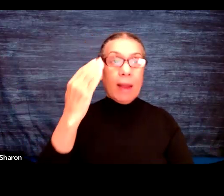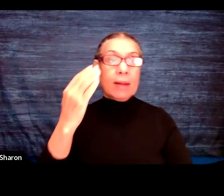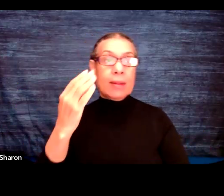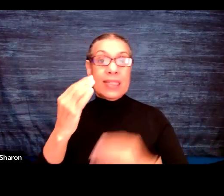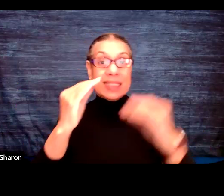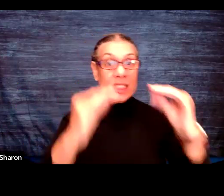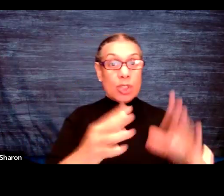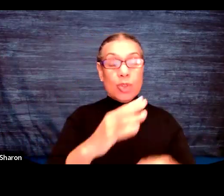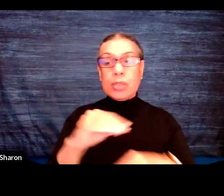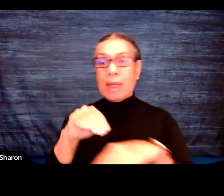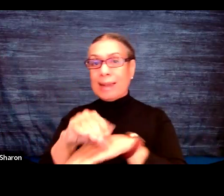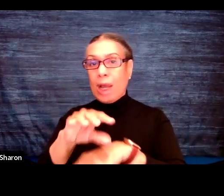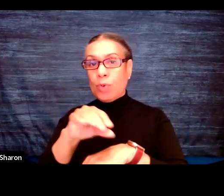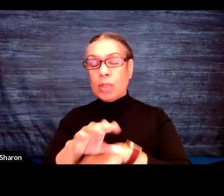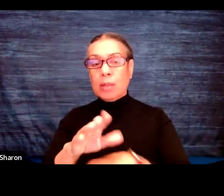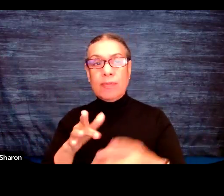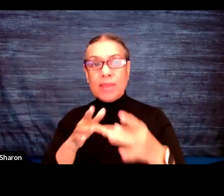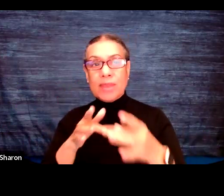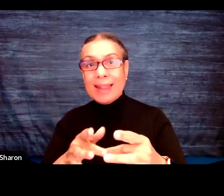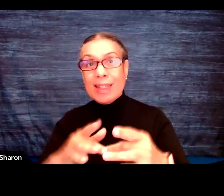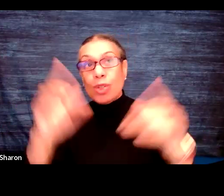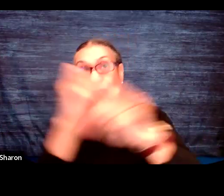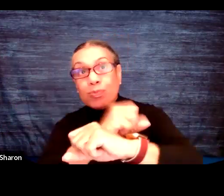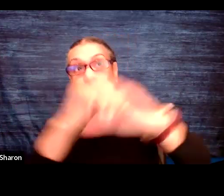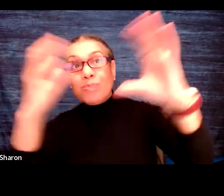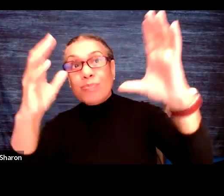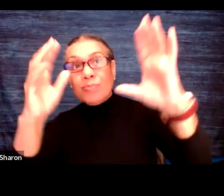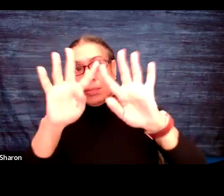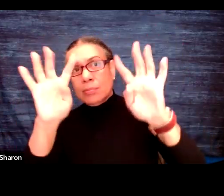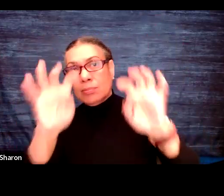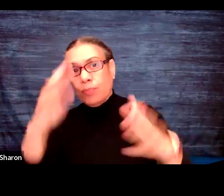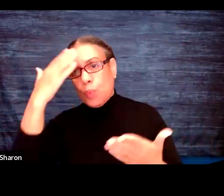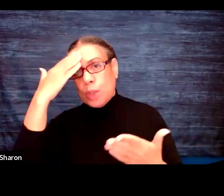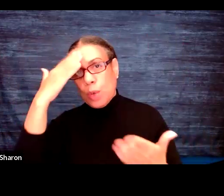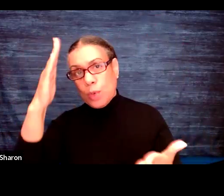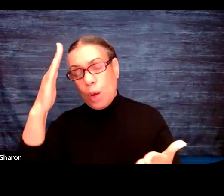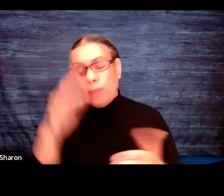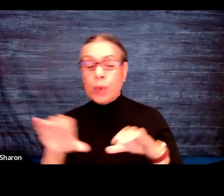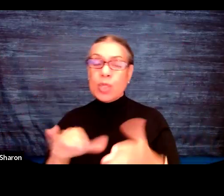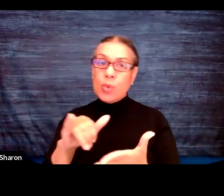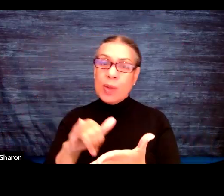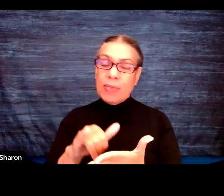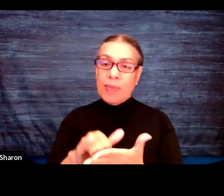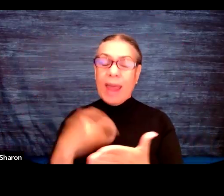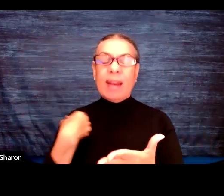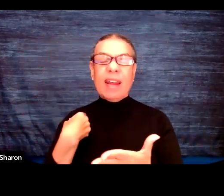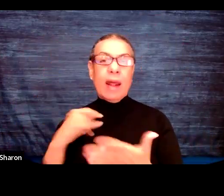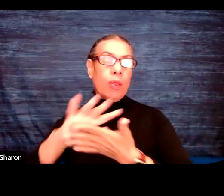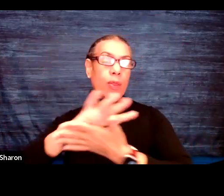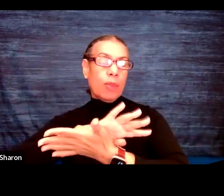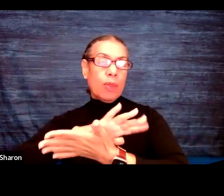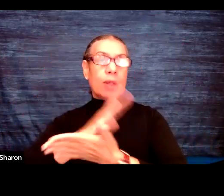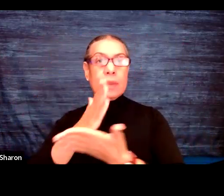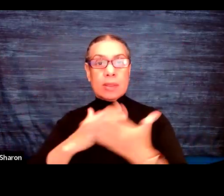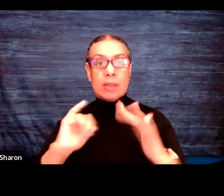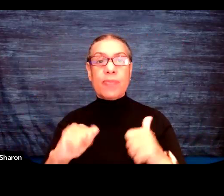counselors, leading to an unclear picture of the situation. In doing so, it obscured the specific